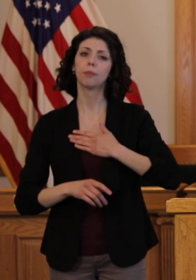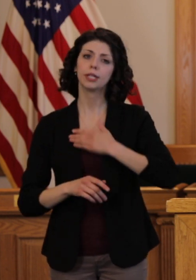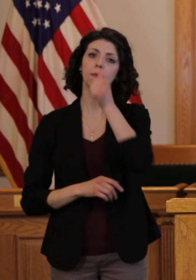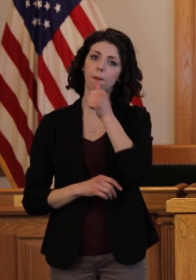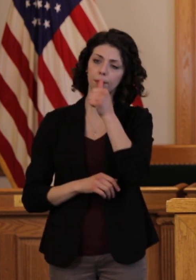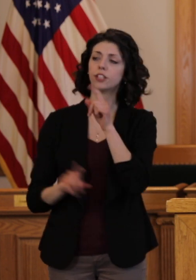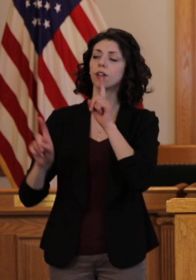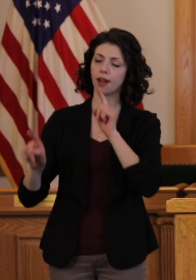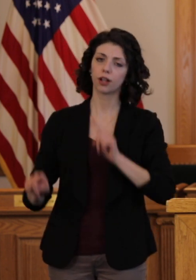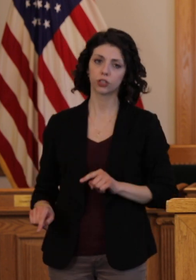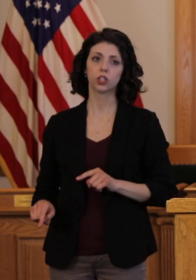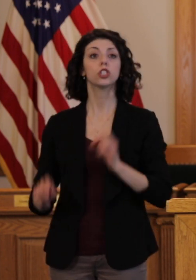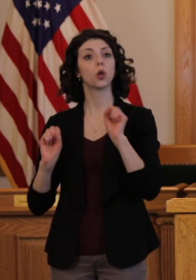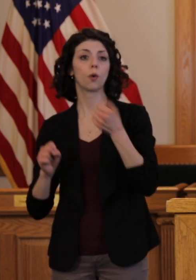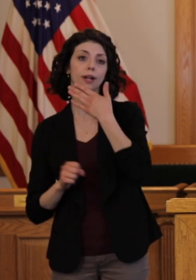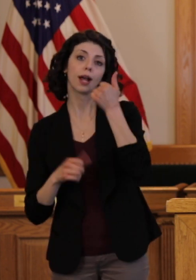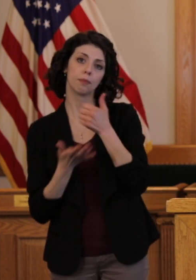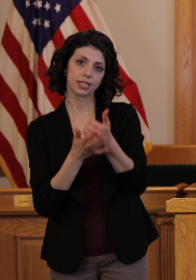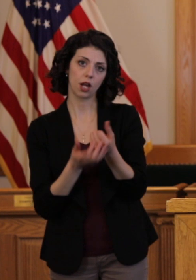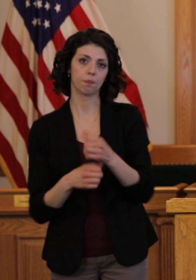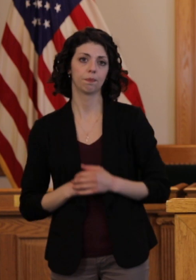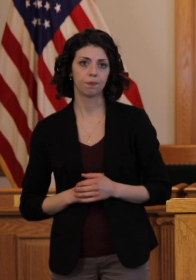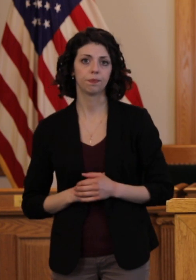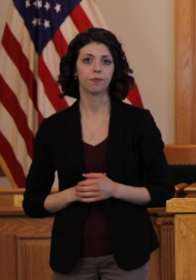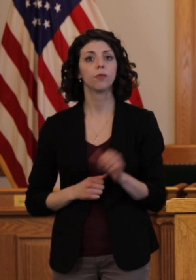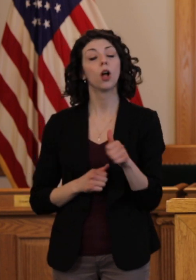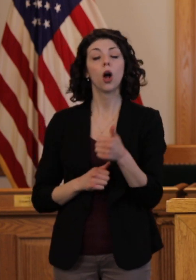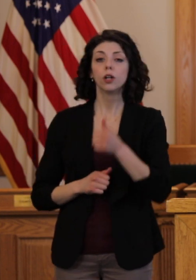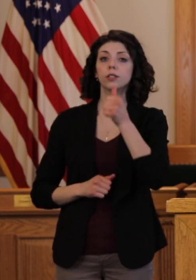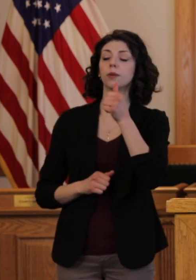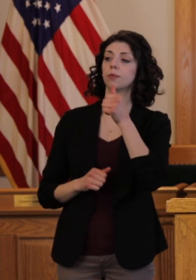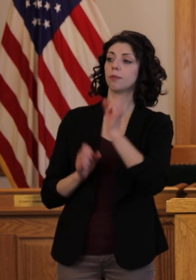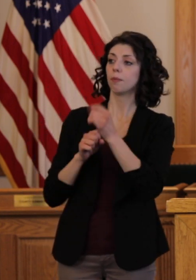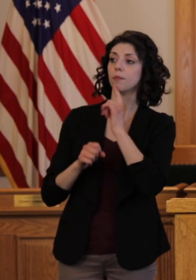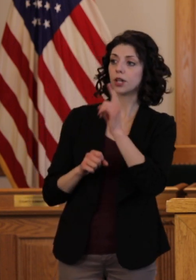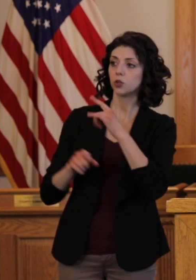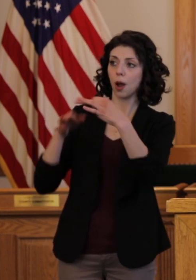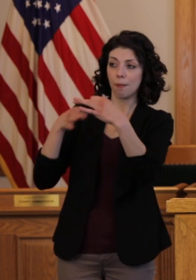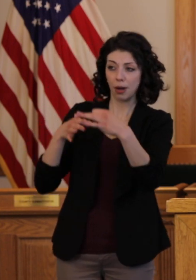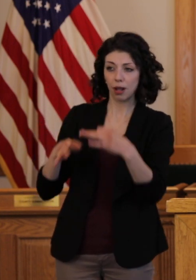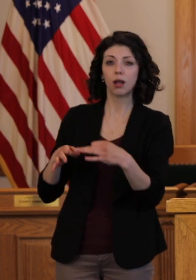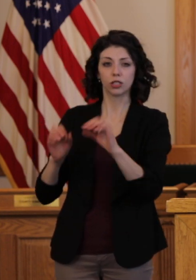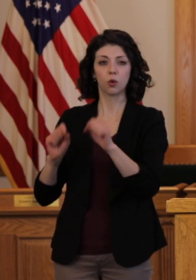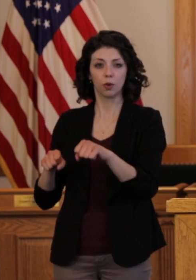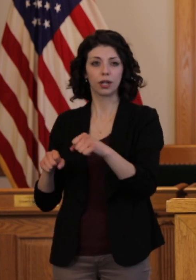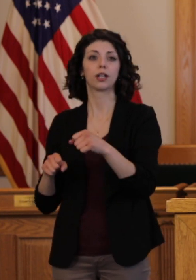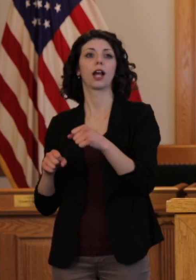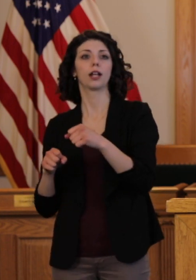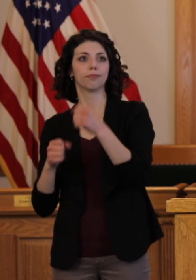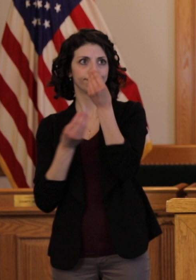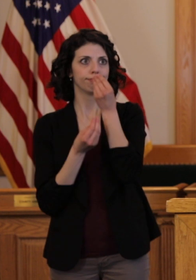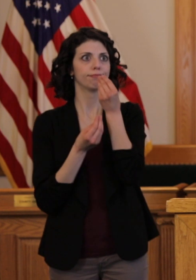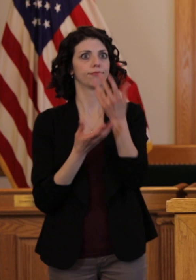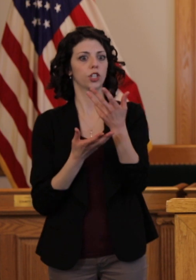possible. Also, be patient as we ask our questions and do your best to answer all questions so that 911 can get you the assistance you need as quickly